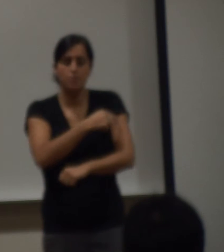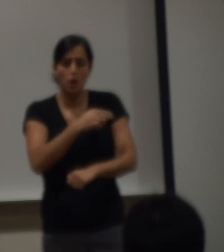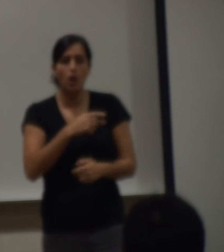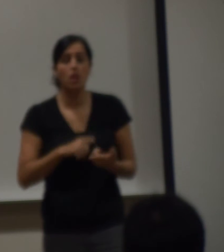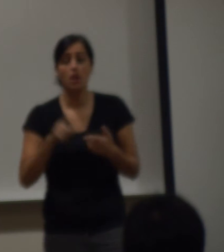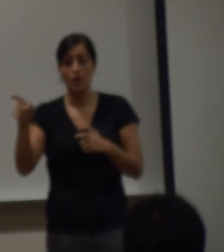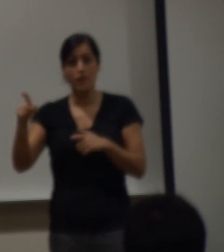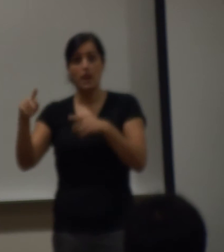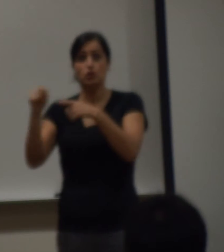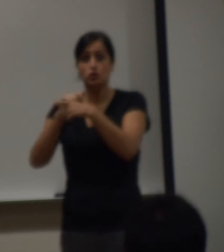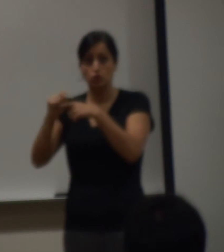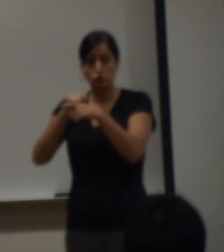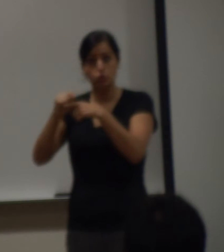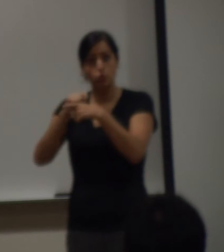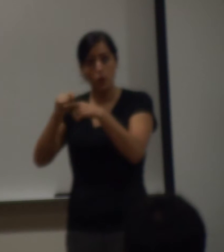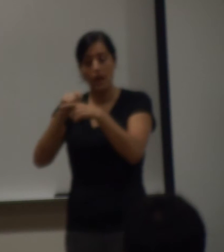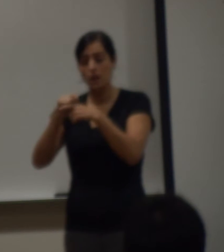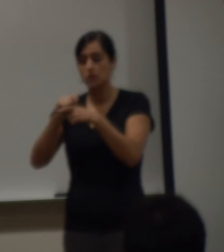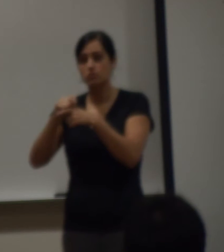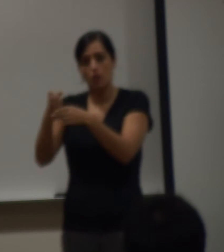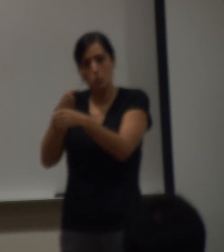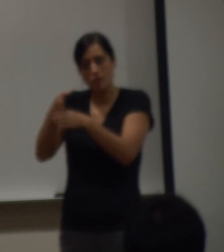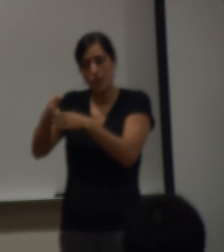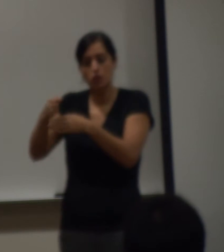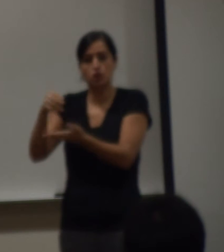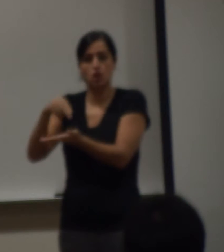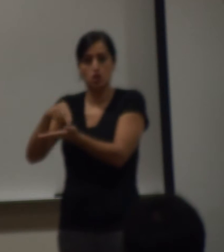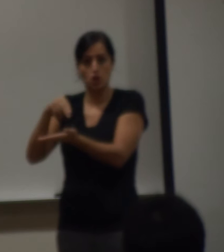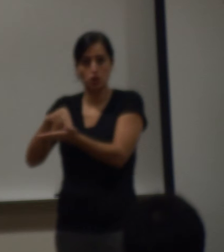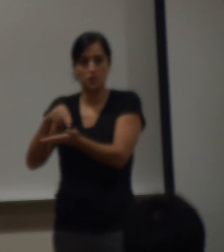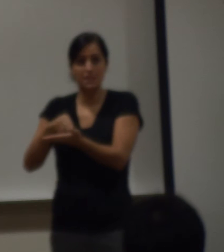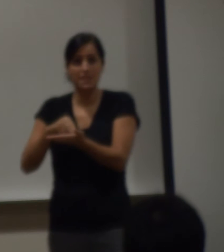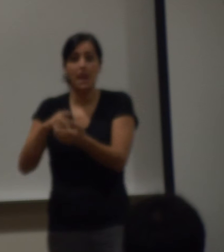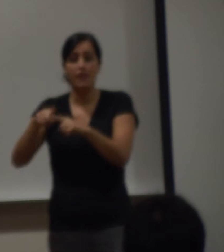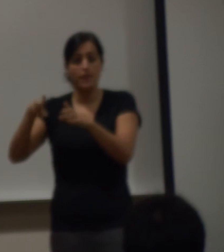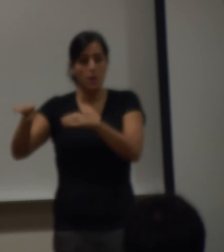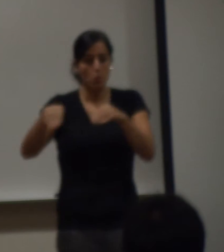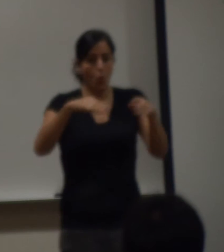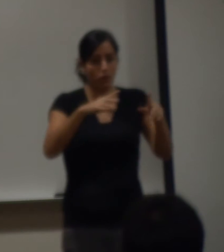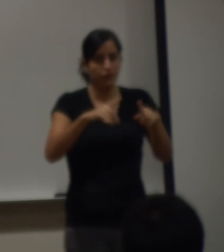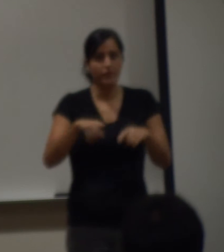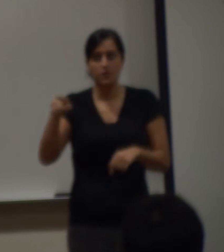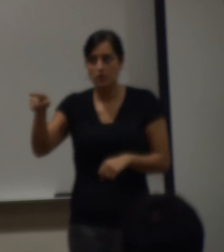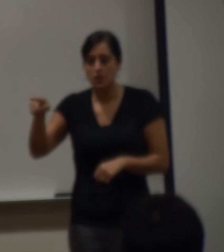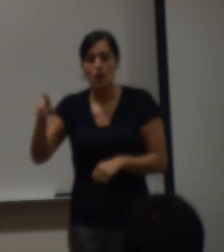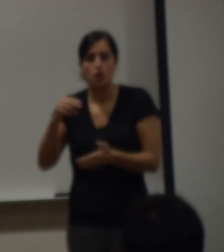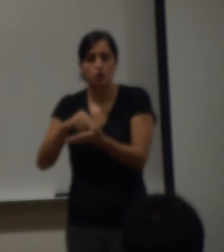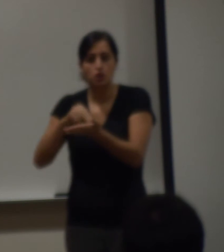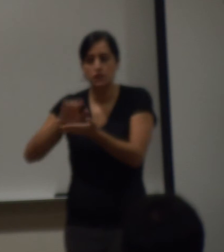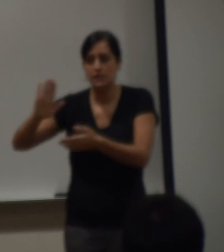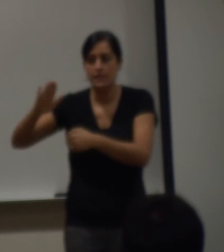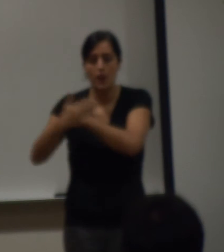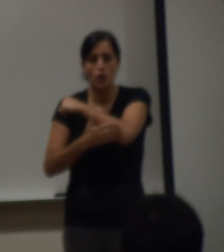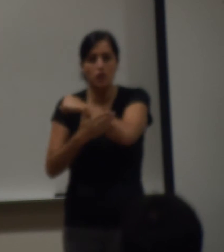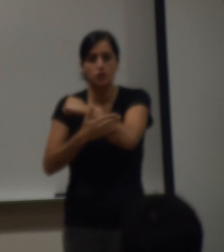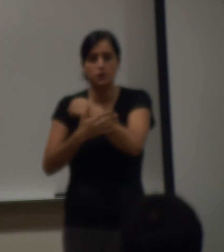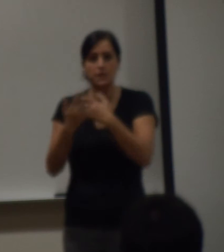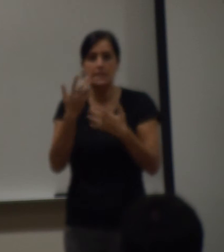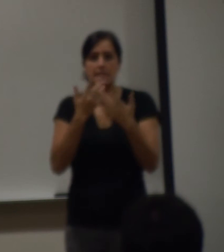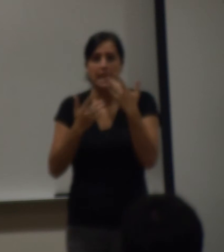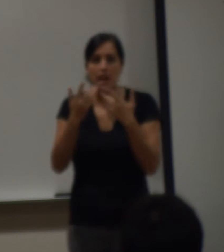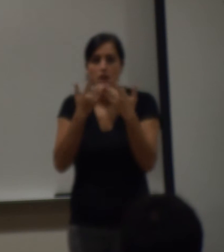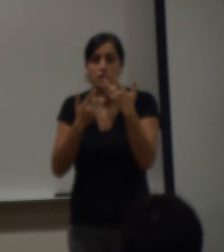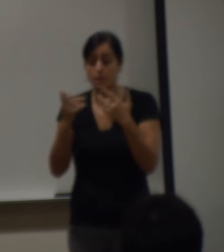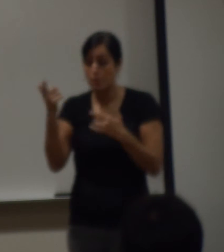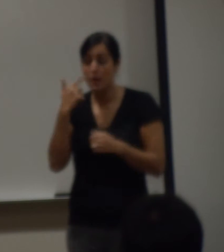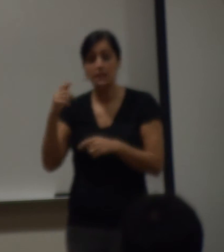in the Philippines. There's an actual shortage of nurses in the Philippines. That's because they train